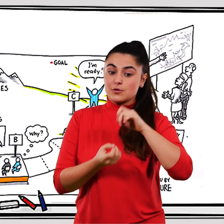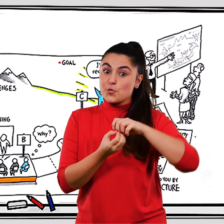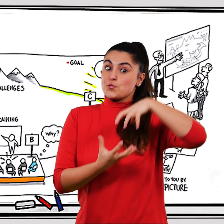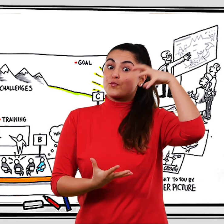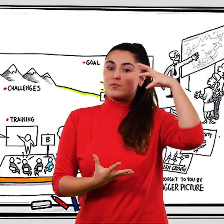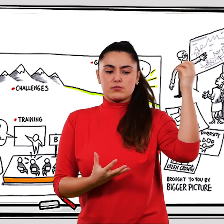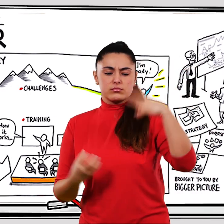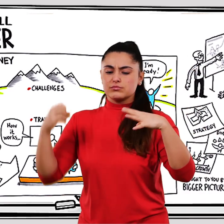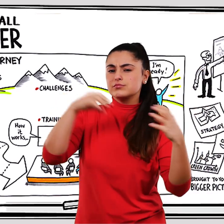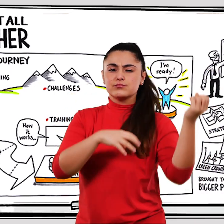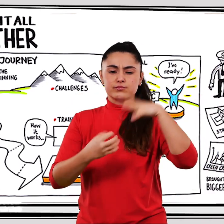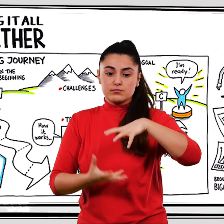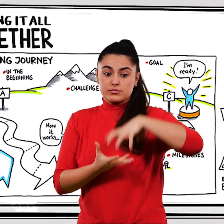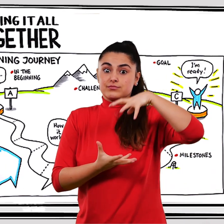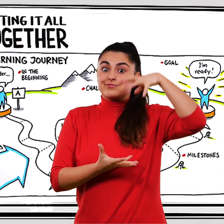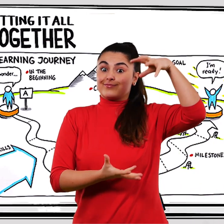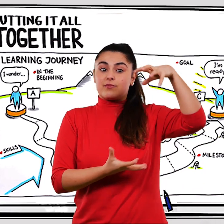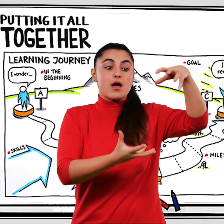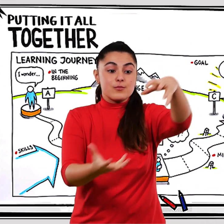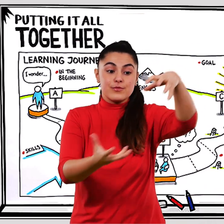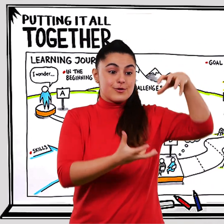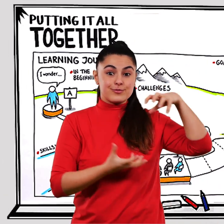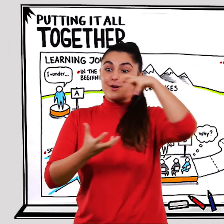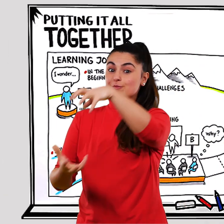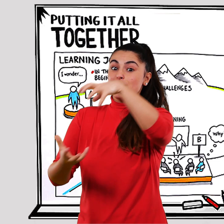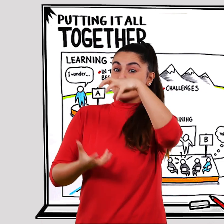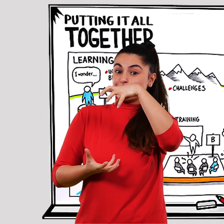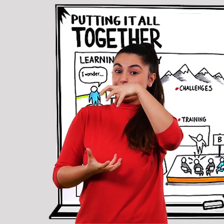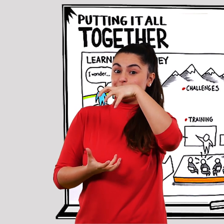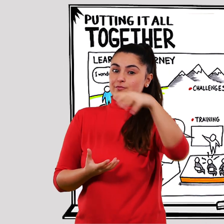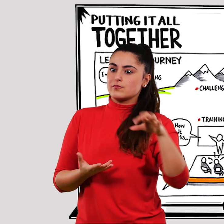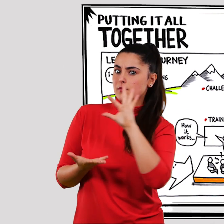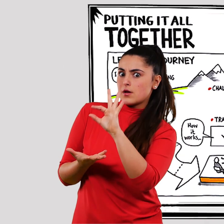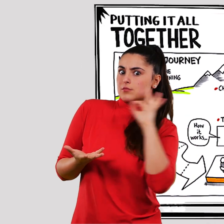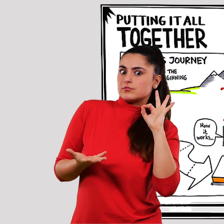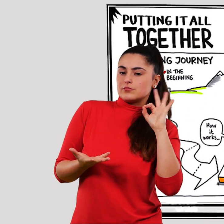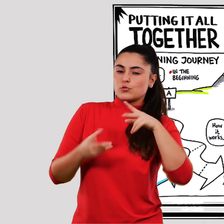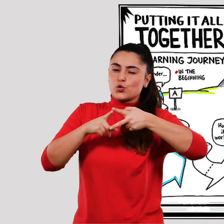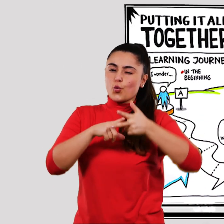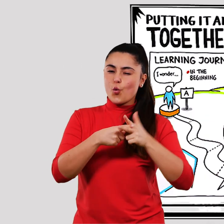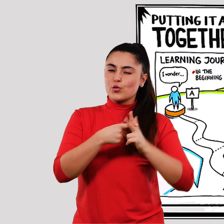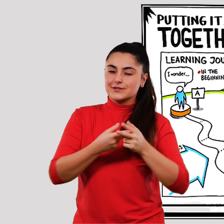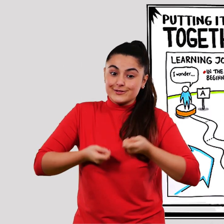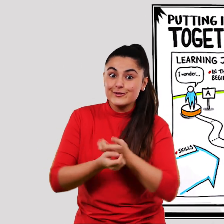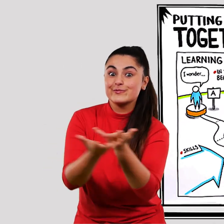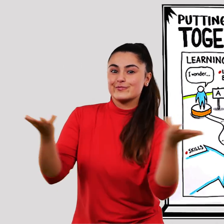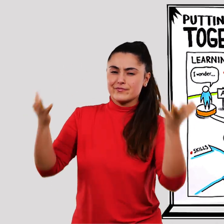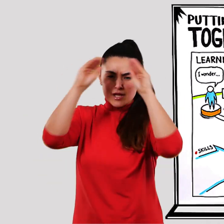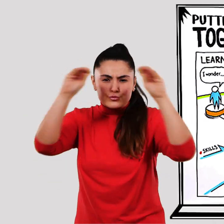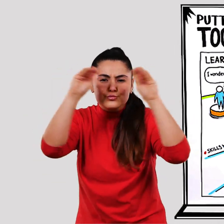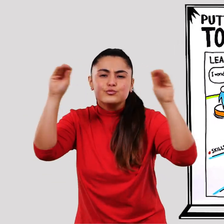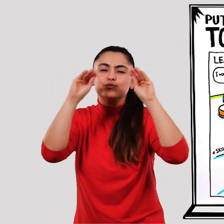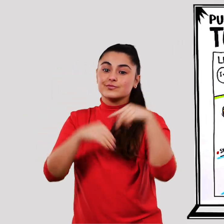intercultural experiences and resources, as well as the transfer of know-how using innovative tools and